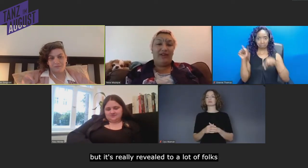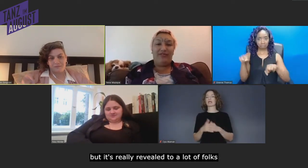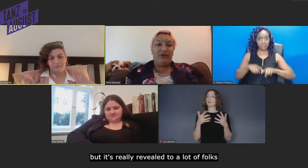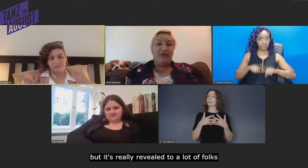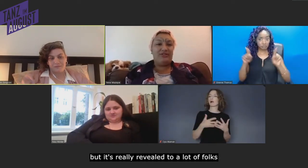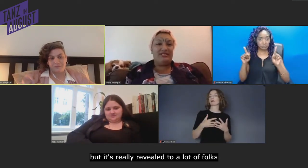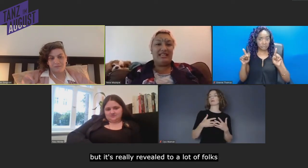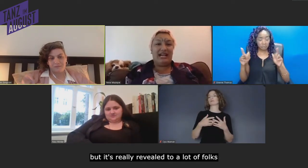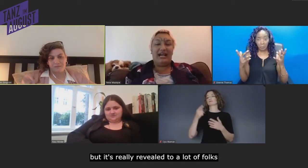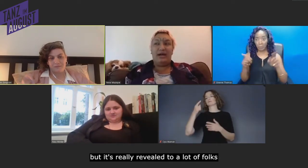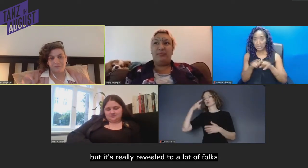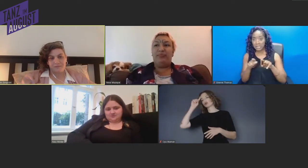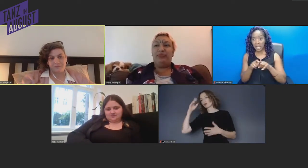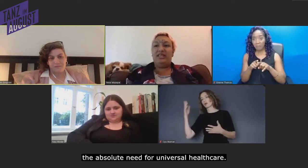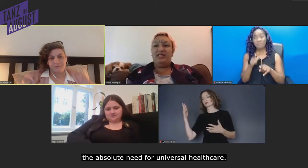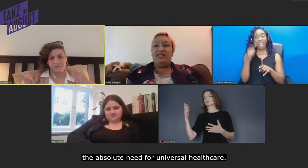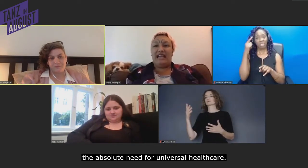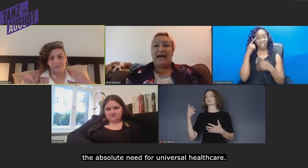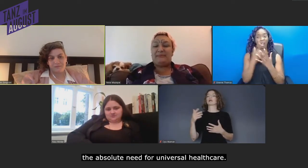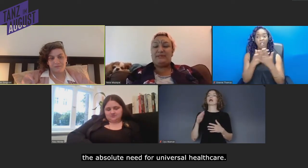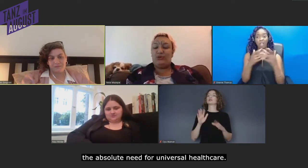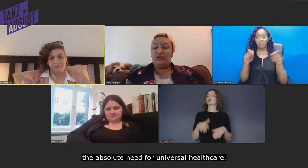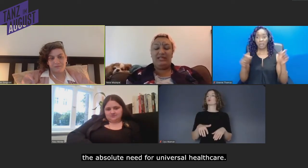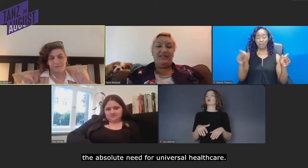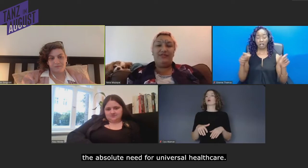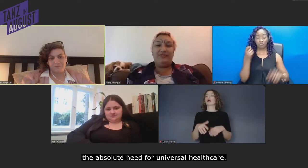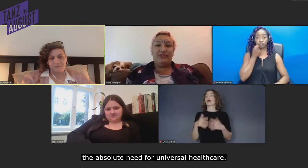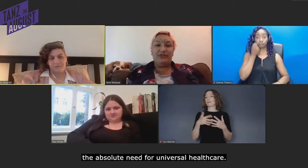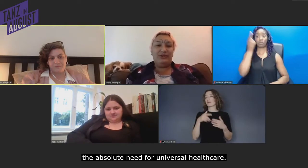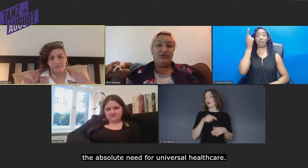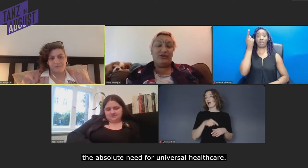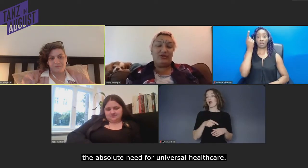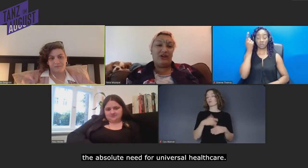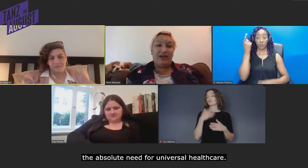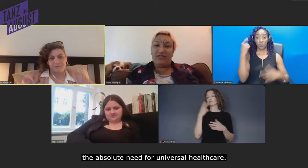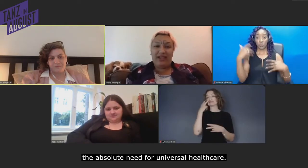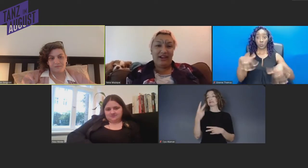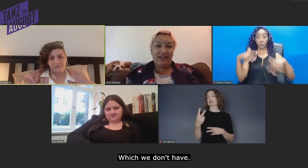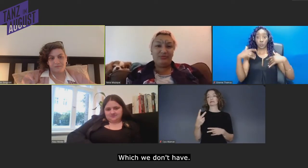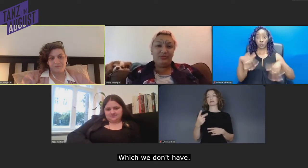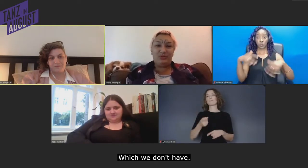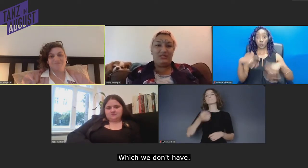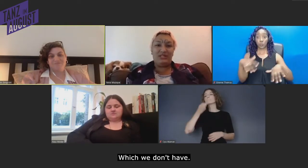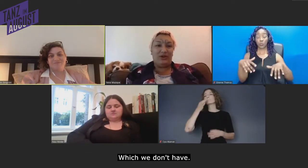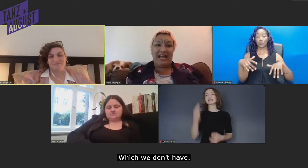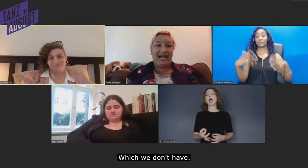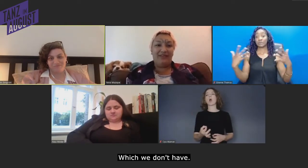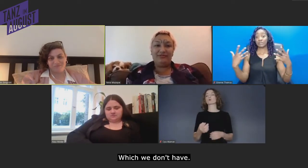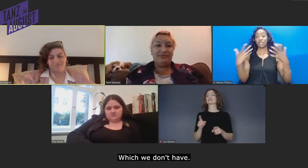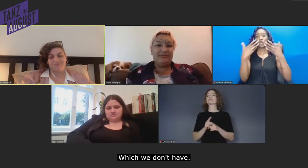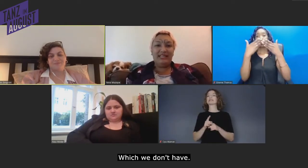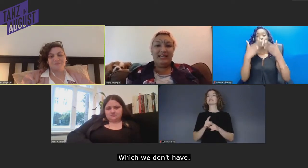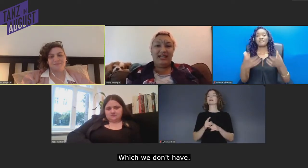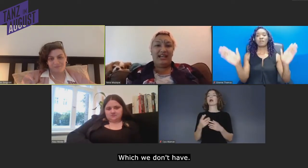lot of folks the absolute need for universal healthcare, which we don't have.